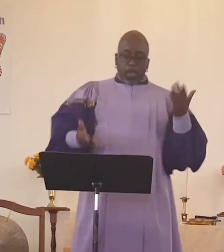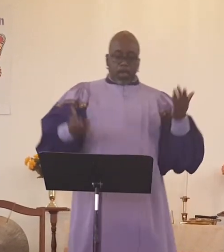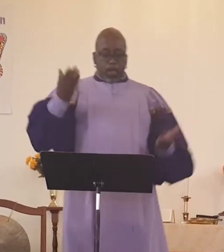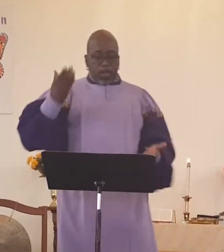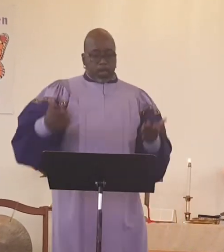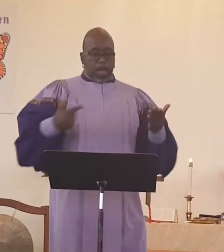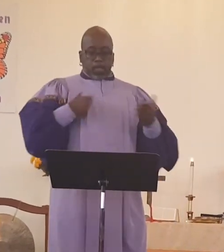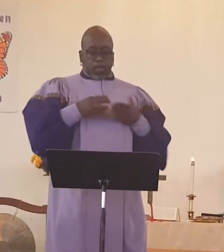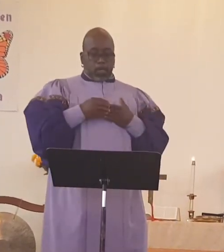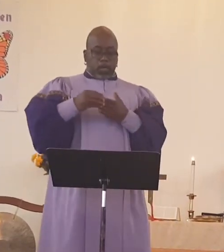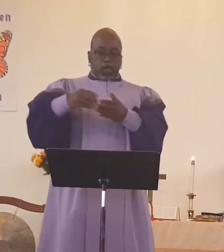May I leave.